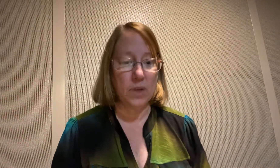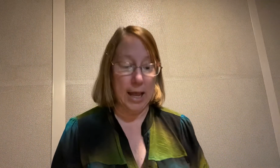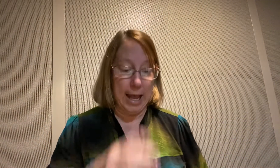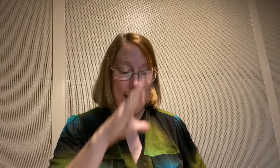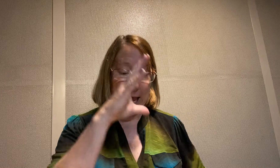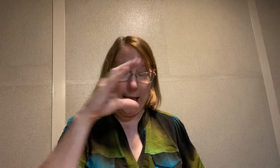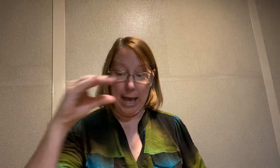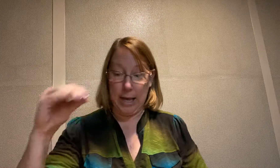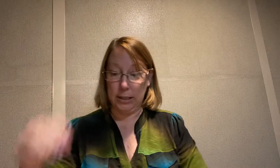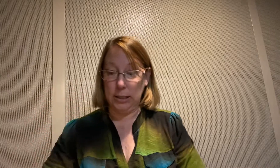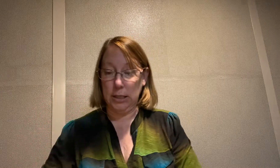And